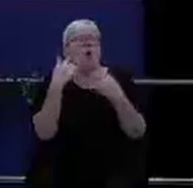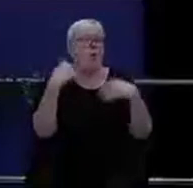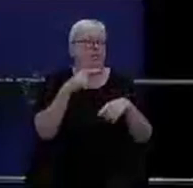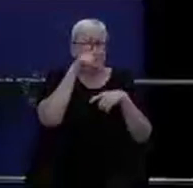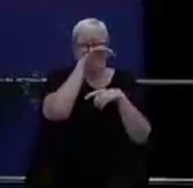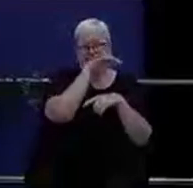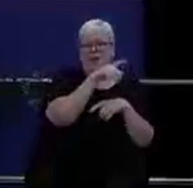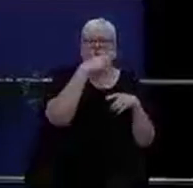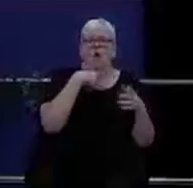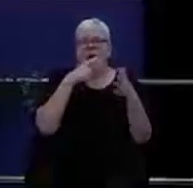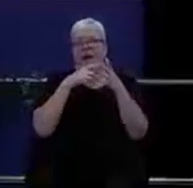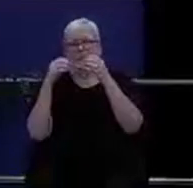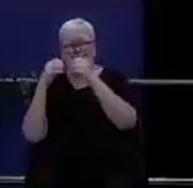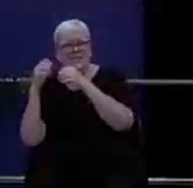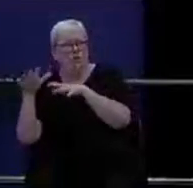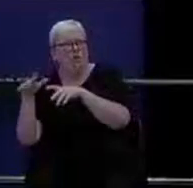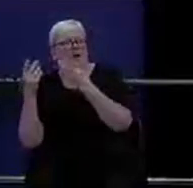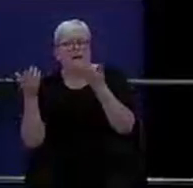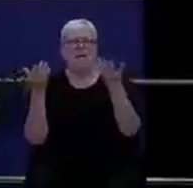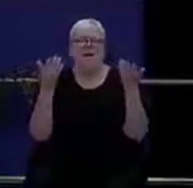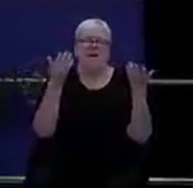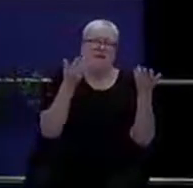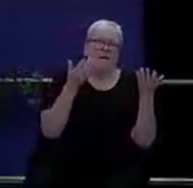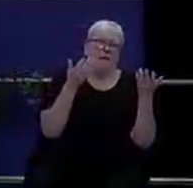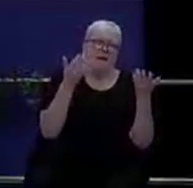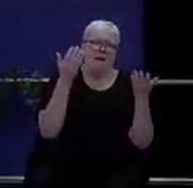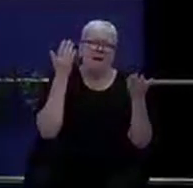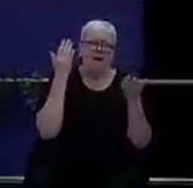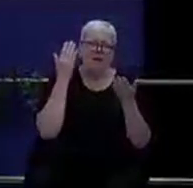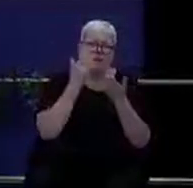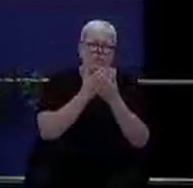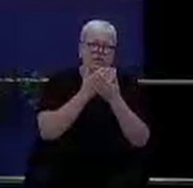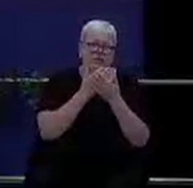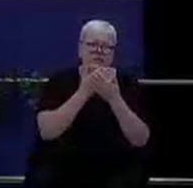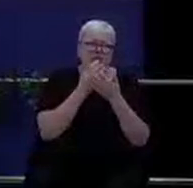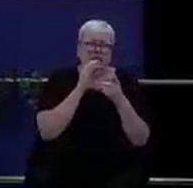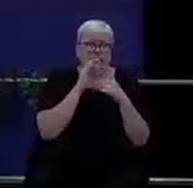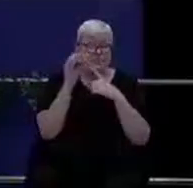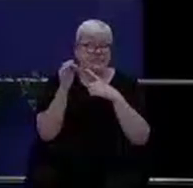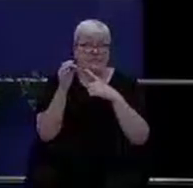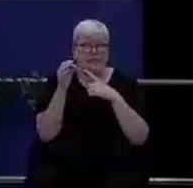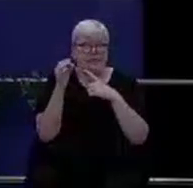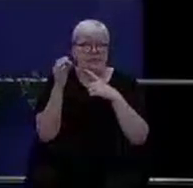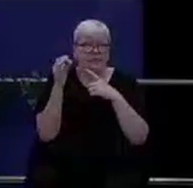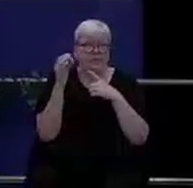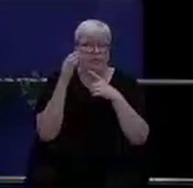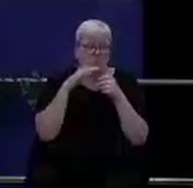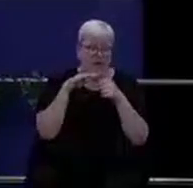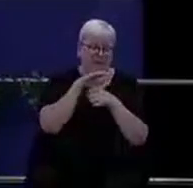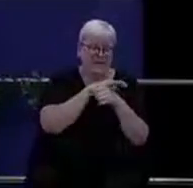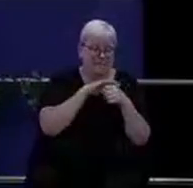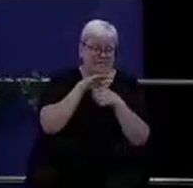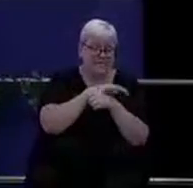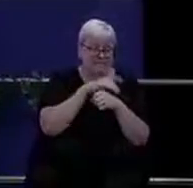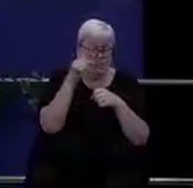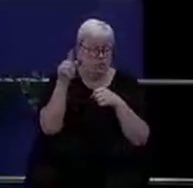is just an Aberdonian thing, and sort of that movement between the very specific places that you evoke so